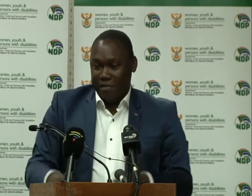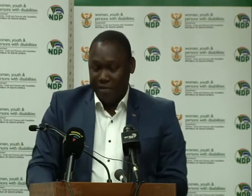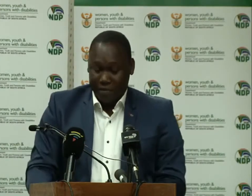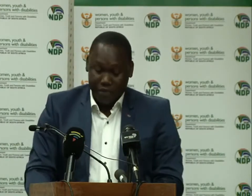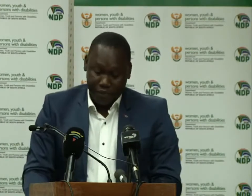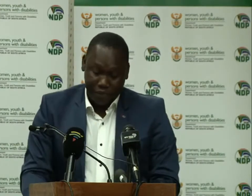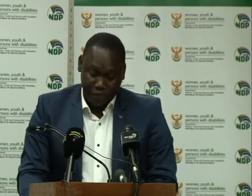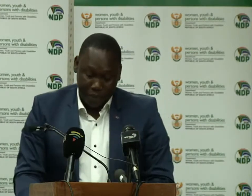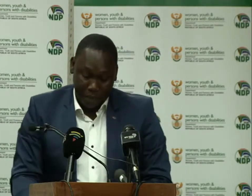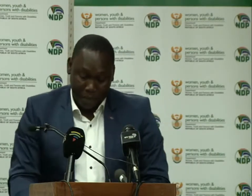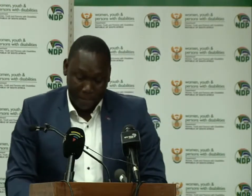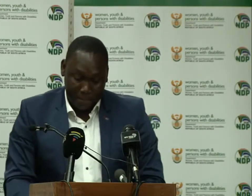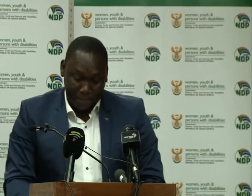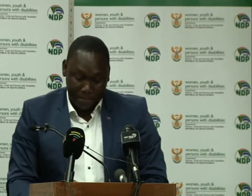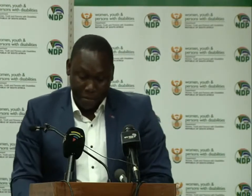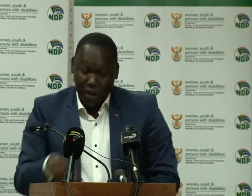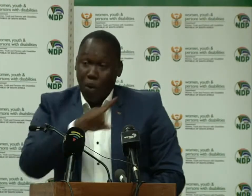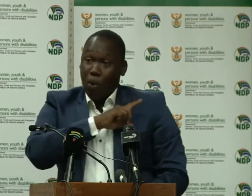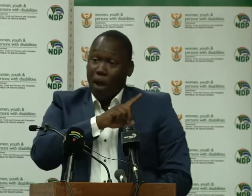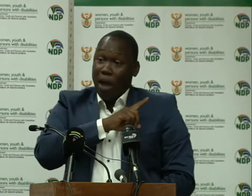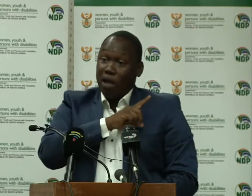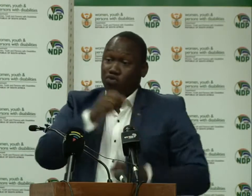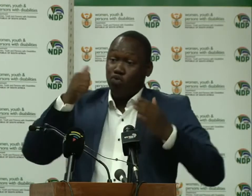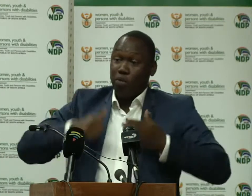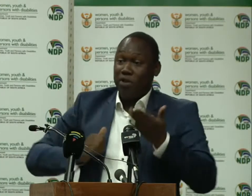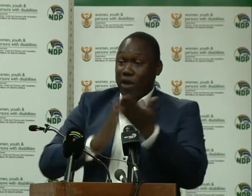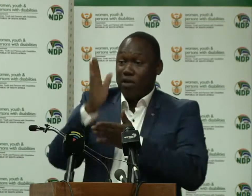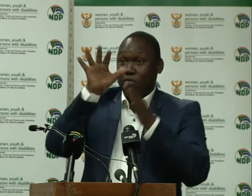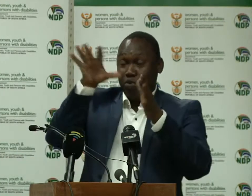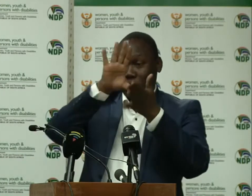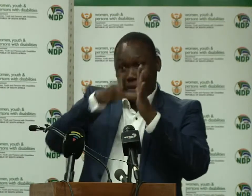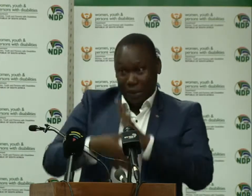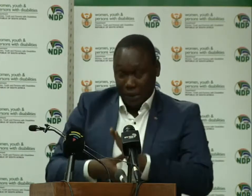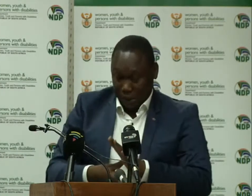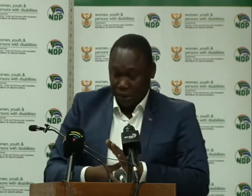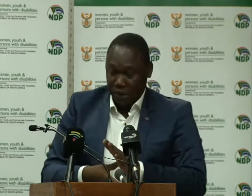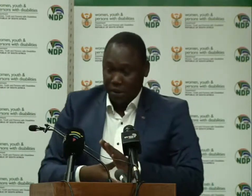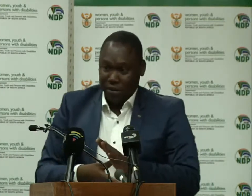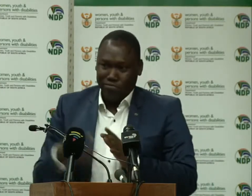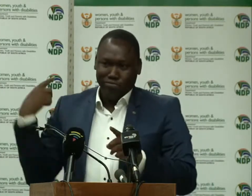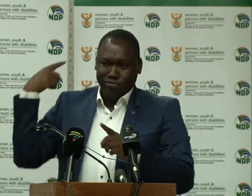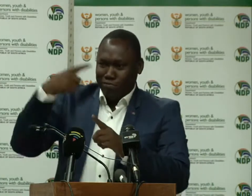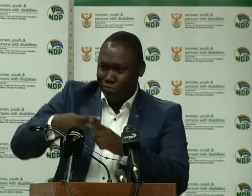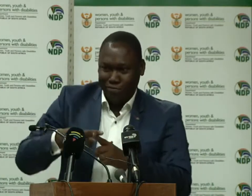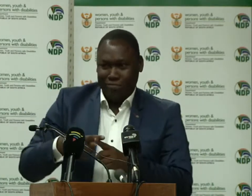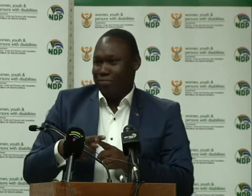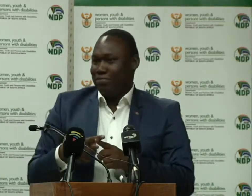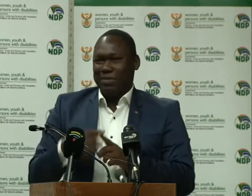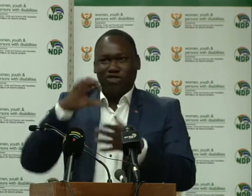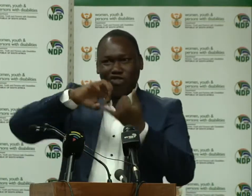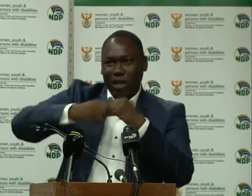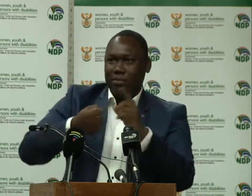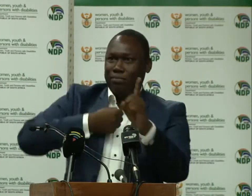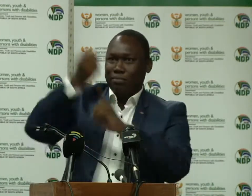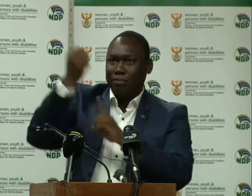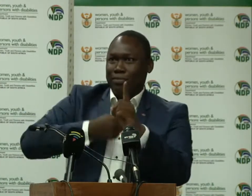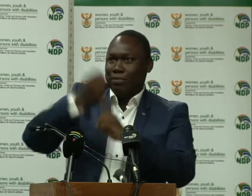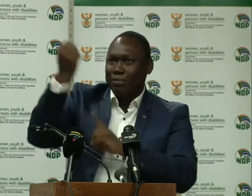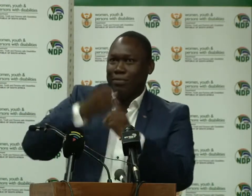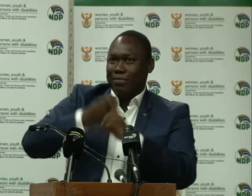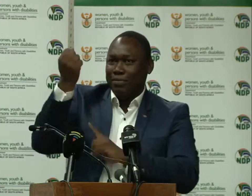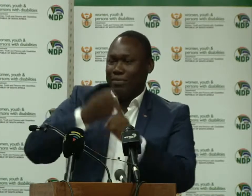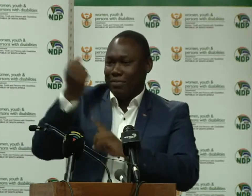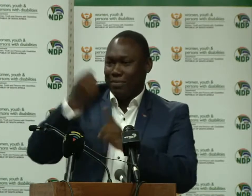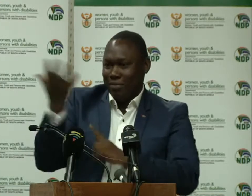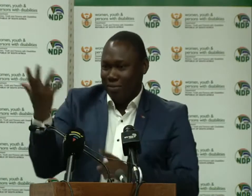people of South Africa or disabled people around South Africa must enjoy this whole month and be involved in it. For years,